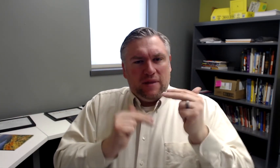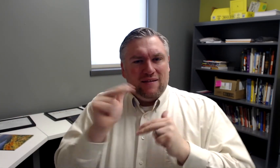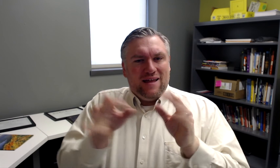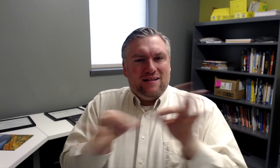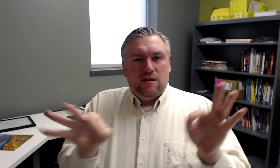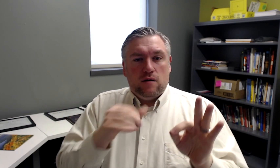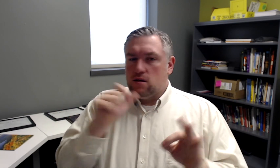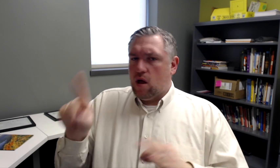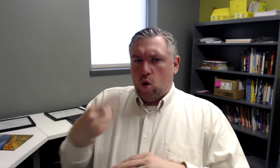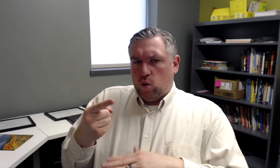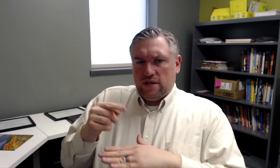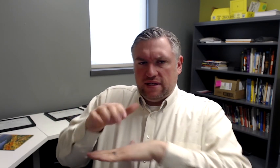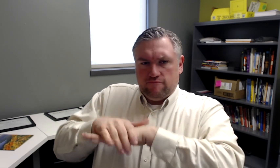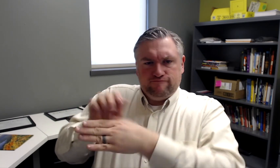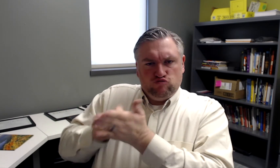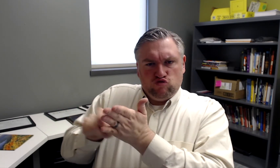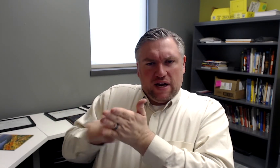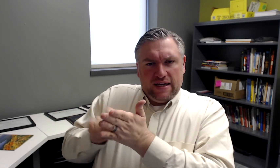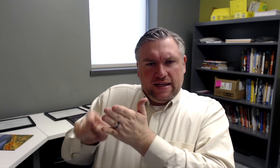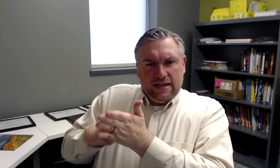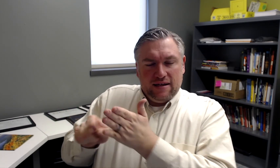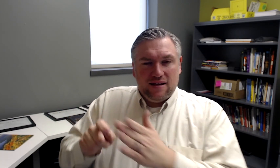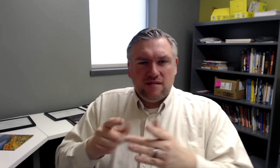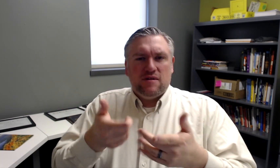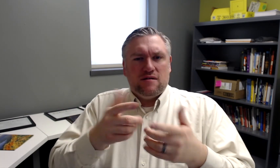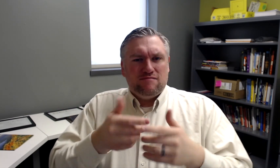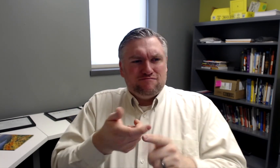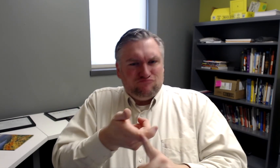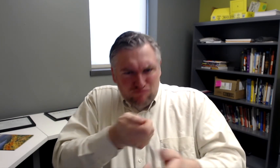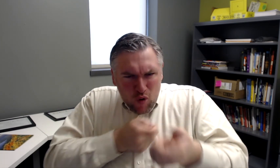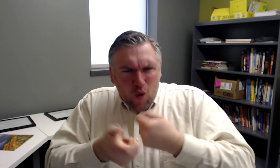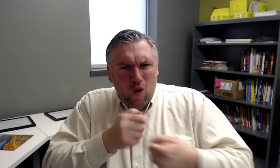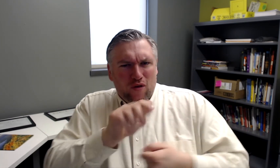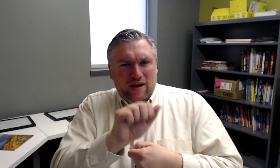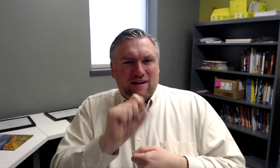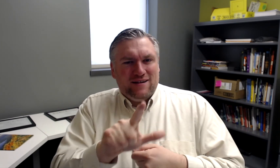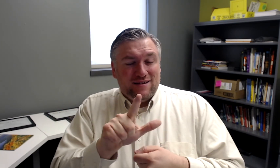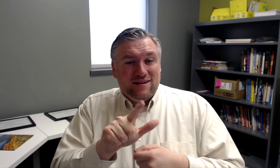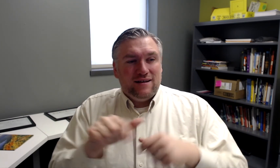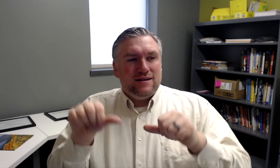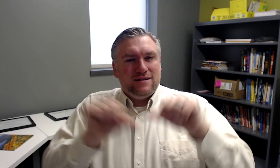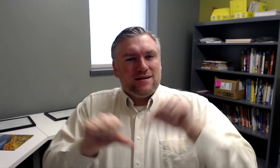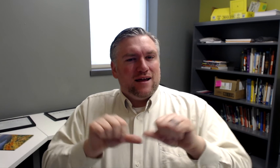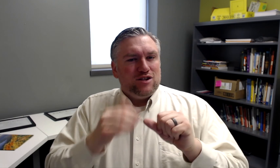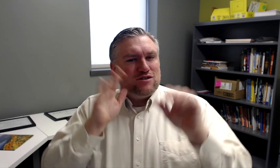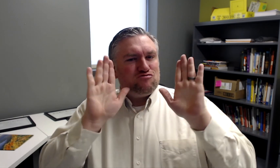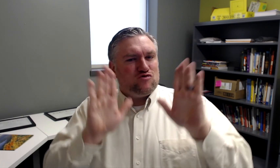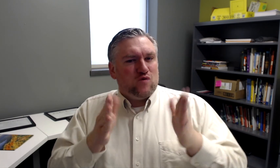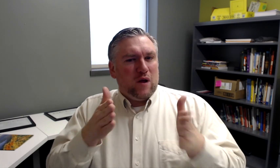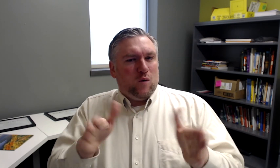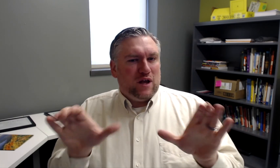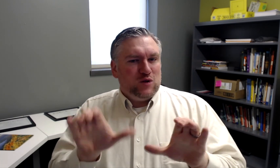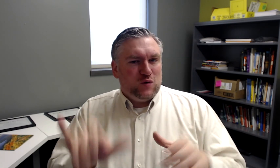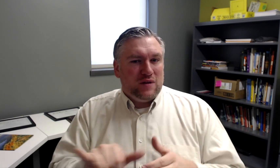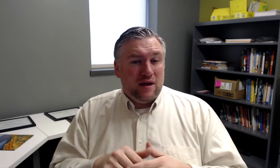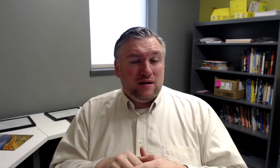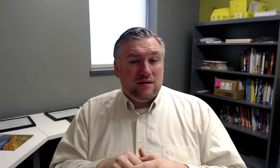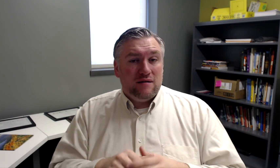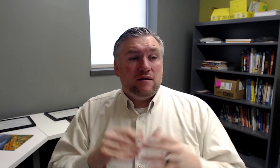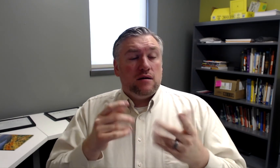much you can do to pull and build their language, not just in English writing and literacy, but also ASL. Science is a great way to do that.